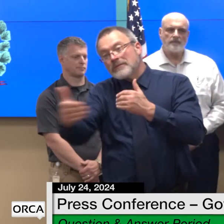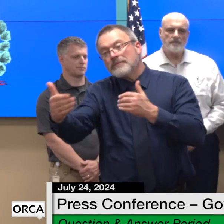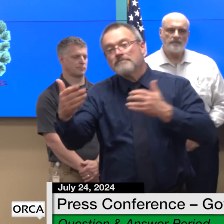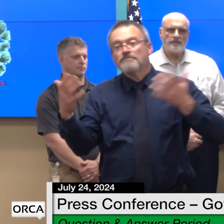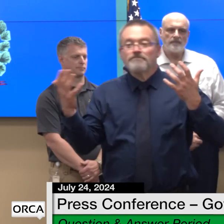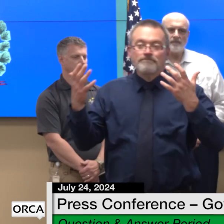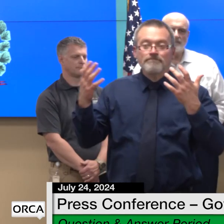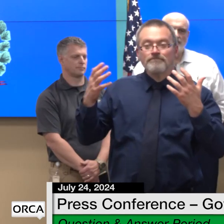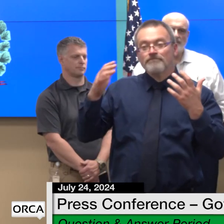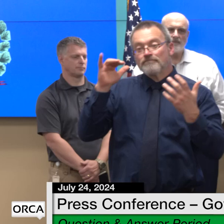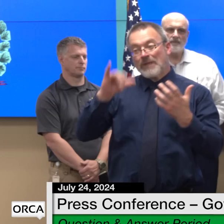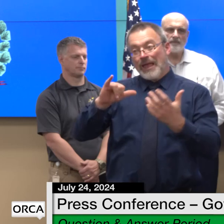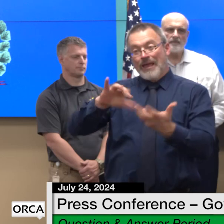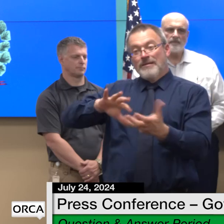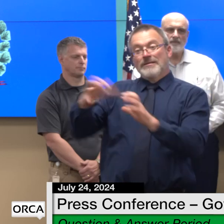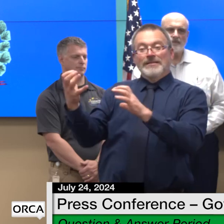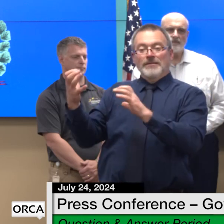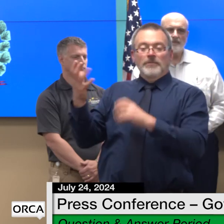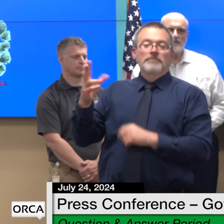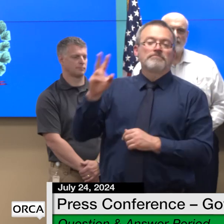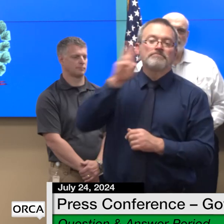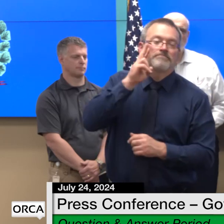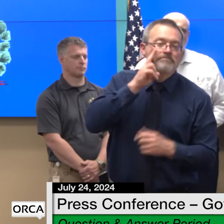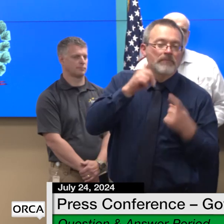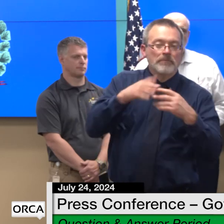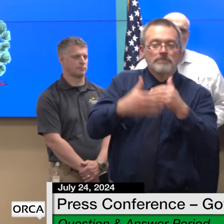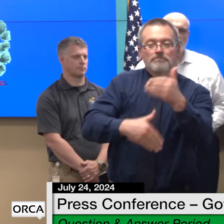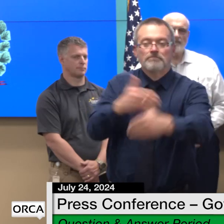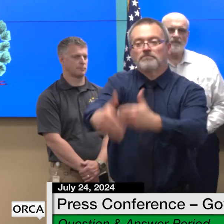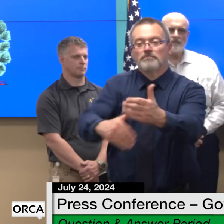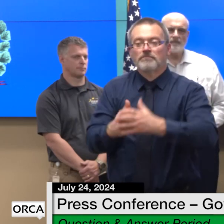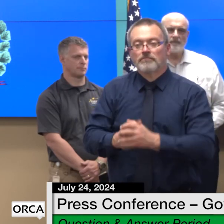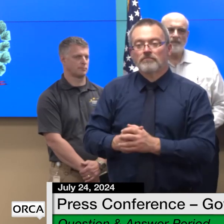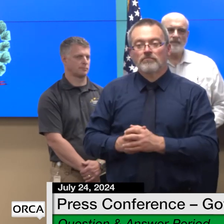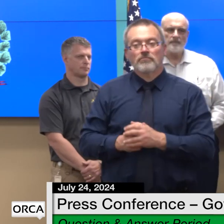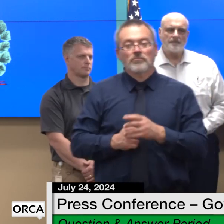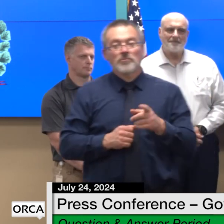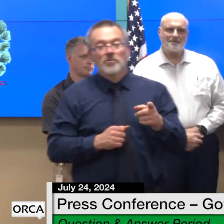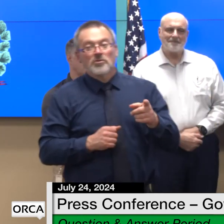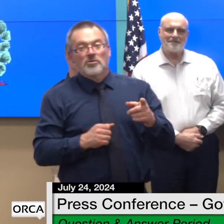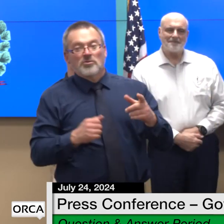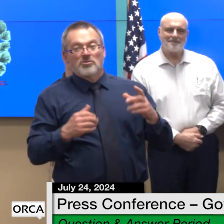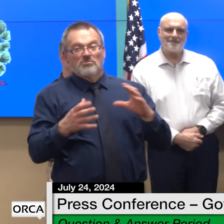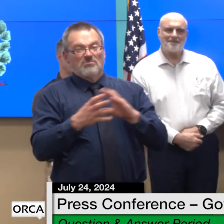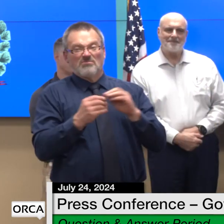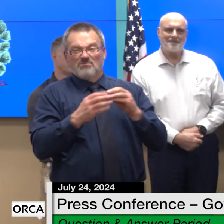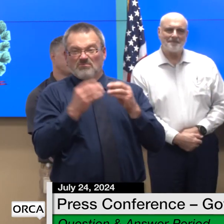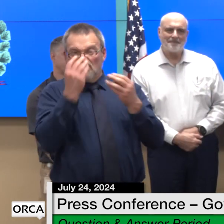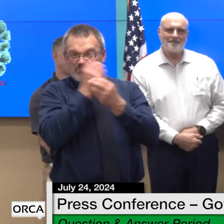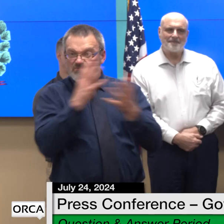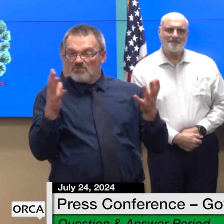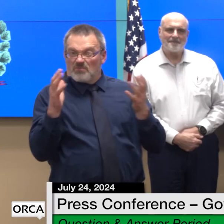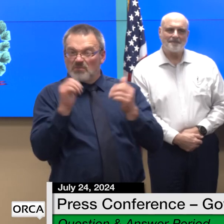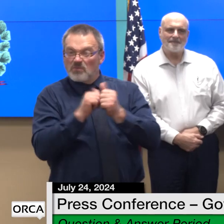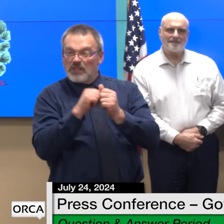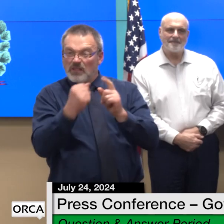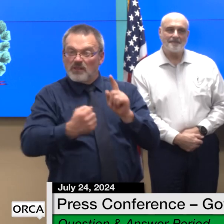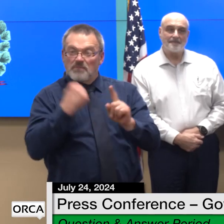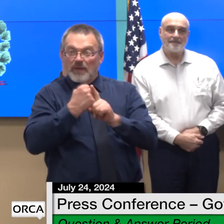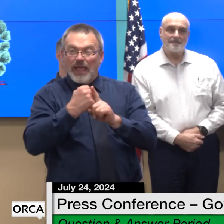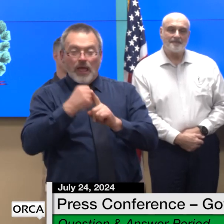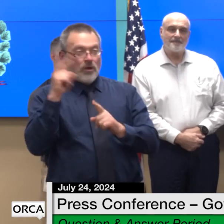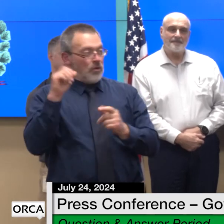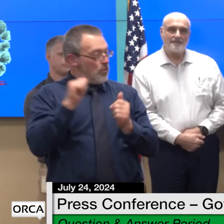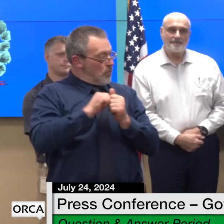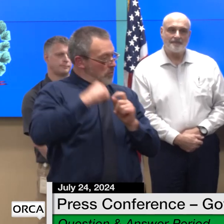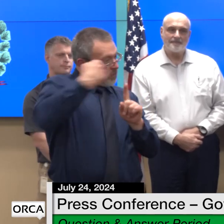But we'll see what happens. And anything more that you can share just on like what the impact, you know, how state revenues will or